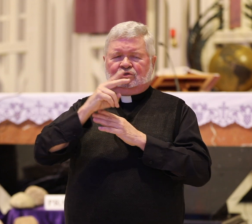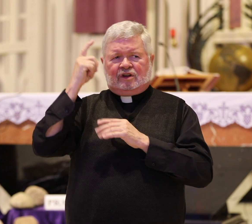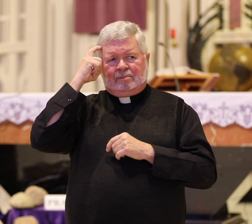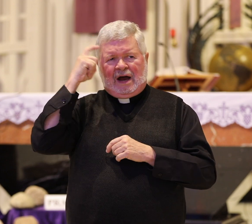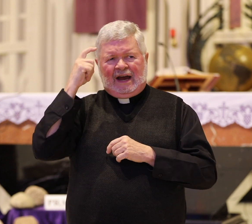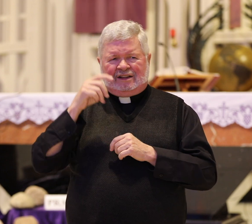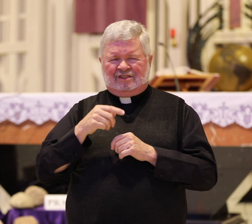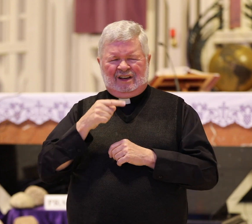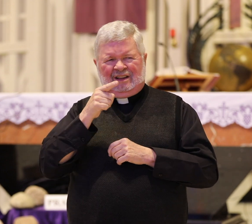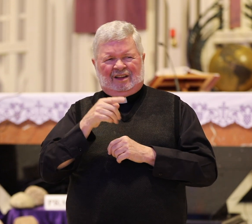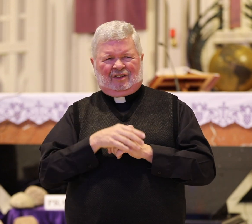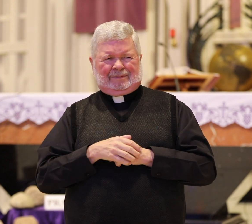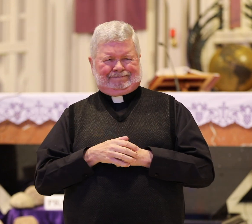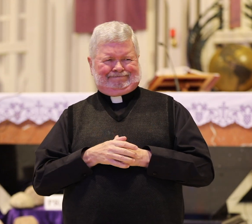their minds, they thought,